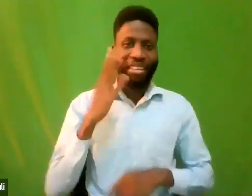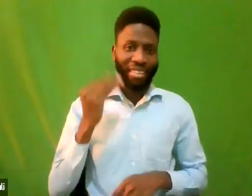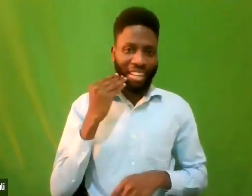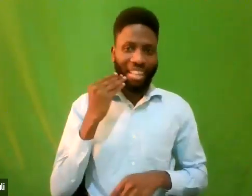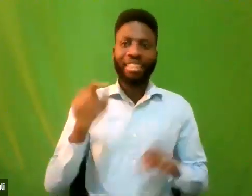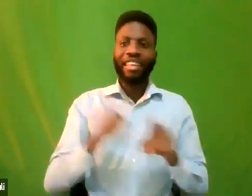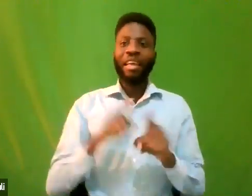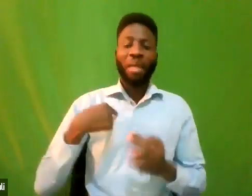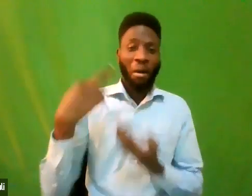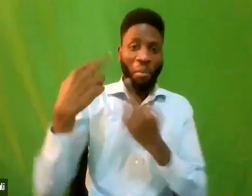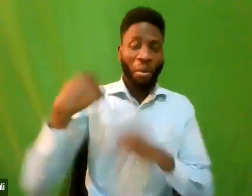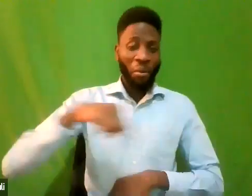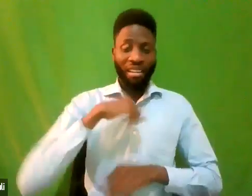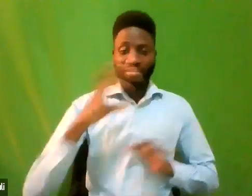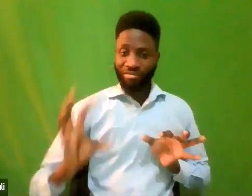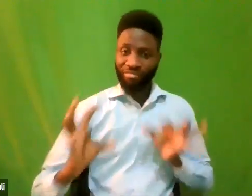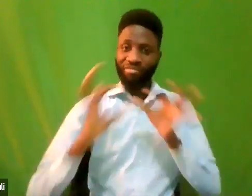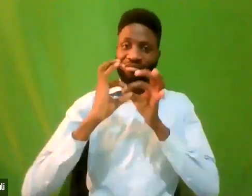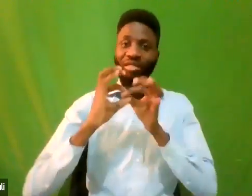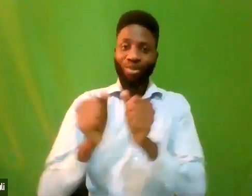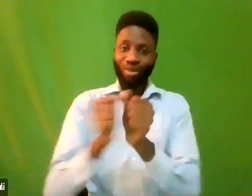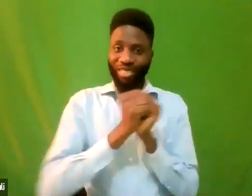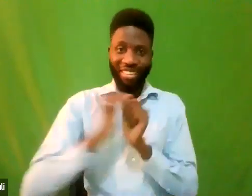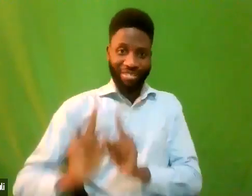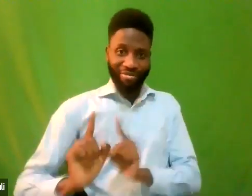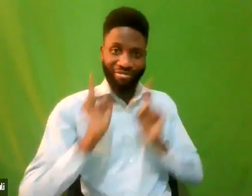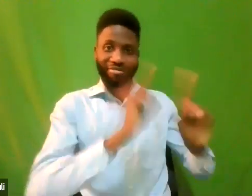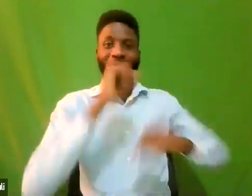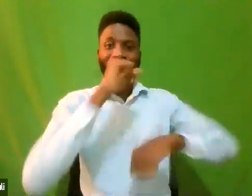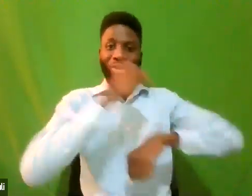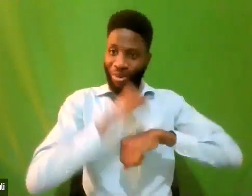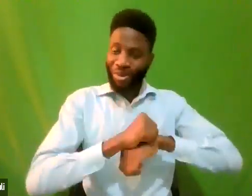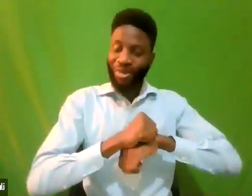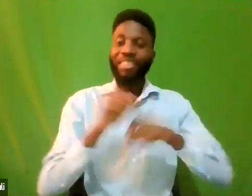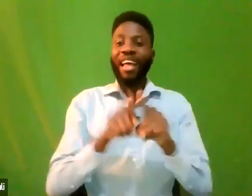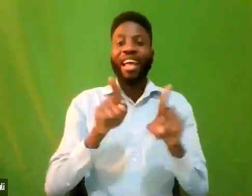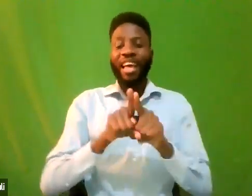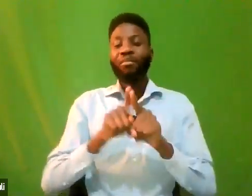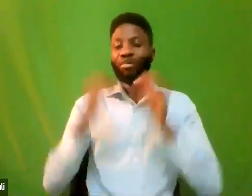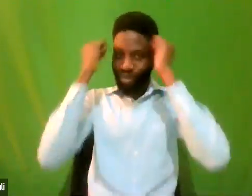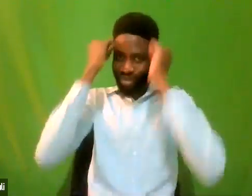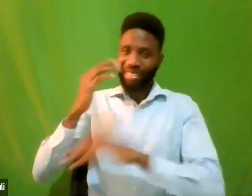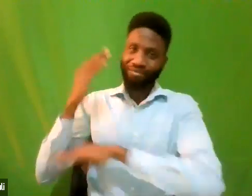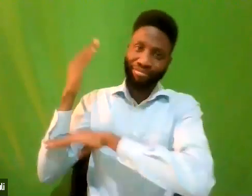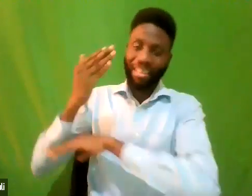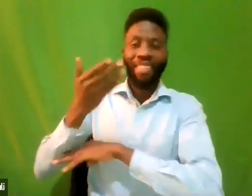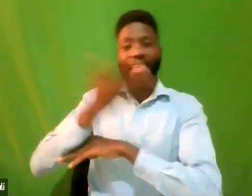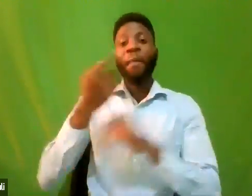we could connect and you could go to the school personally and also speak to the students there. But thank you for being who you